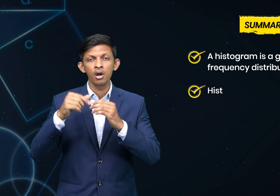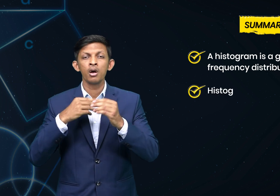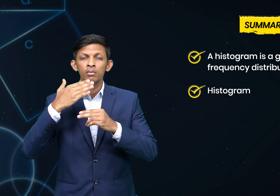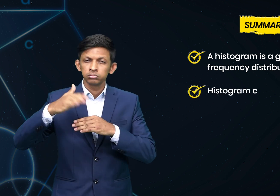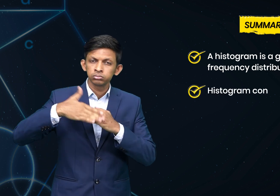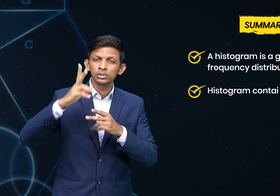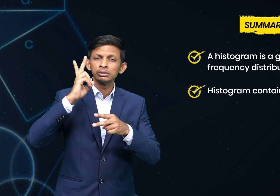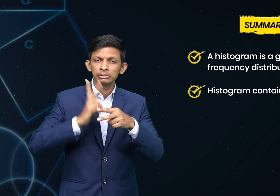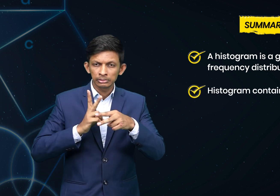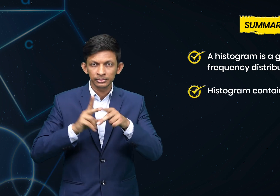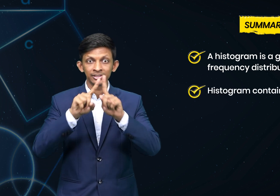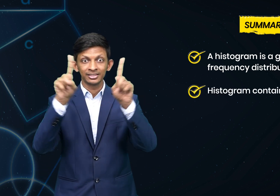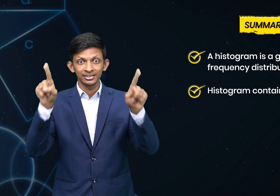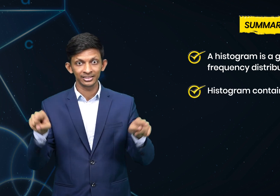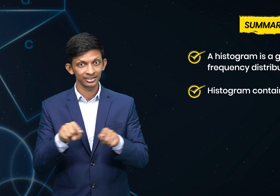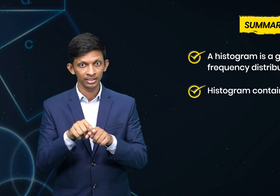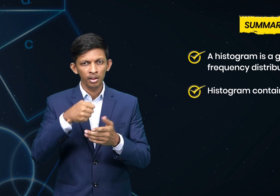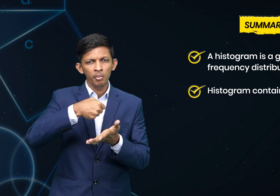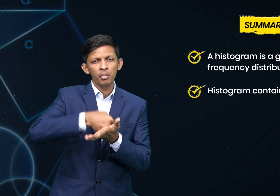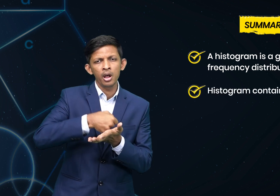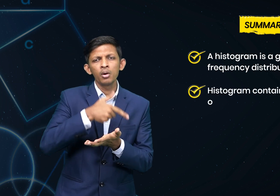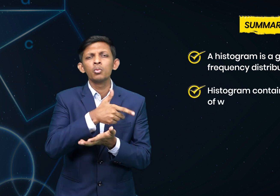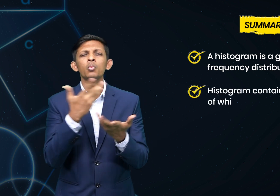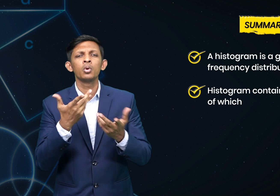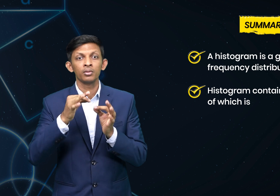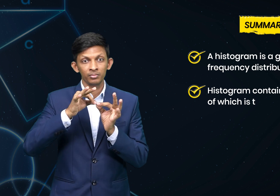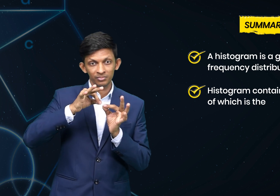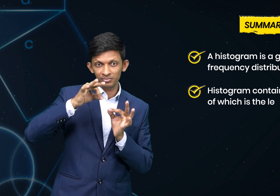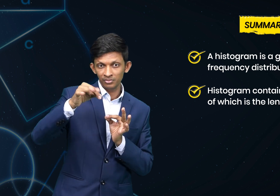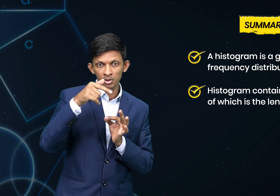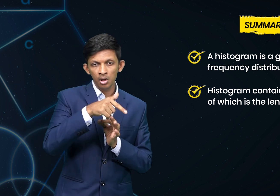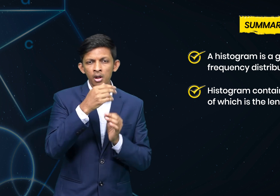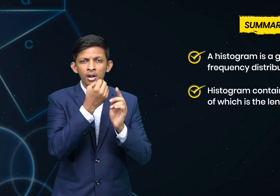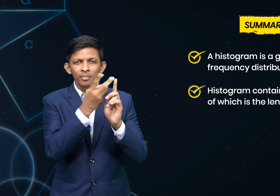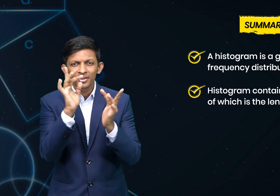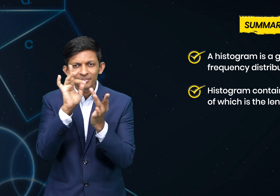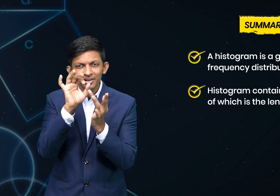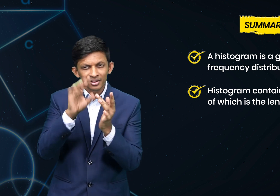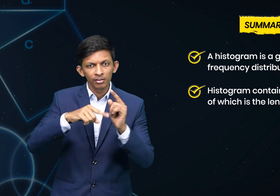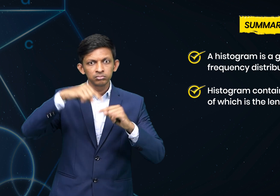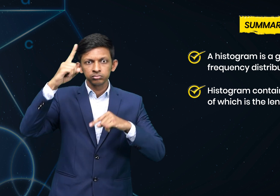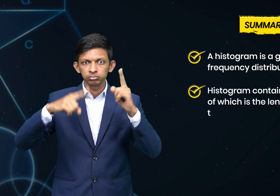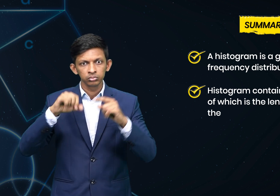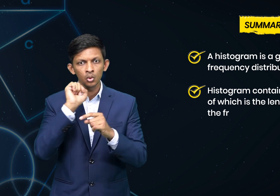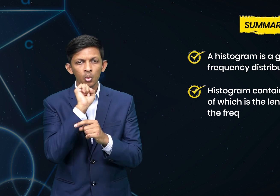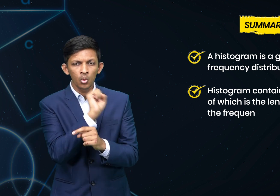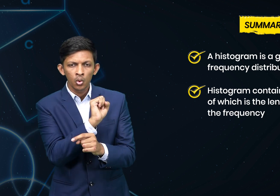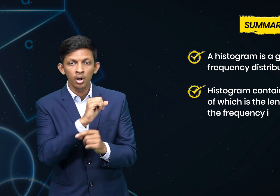Histogram contains a set of rectangles, the base of which is the length of the class interval and the frequency in each